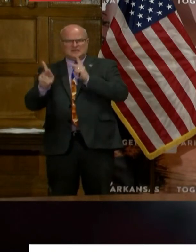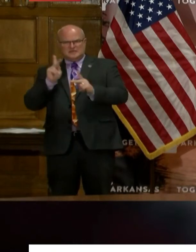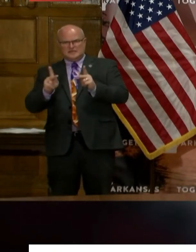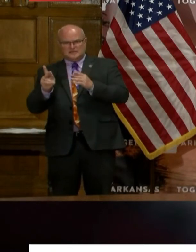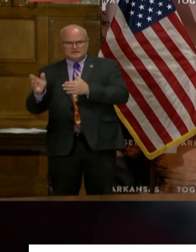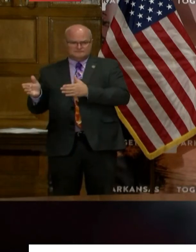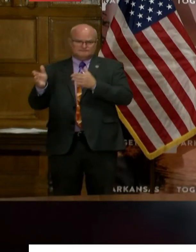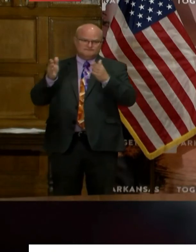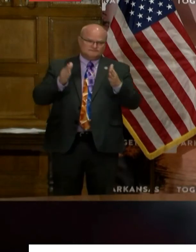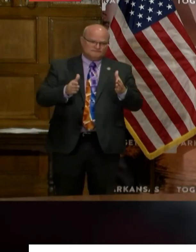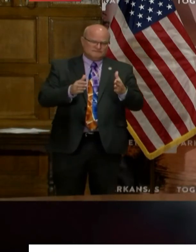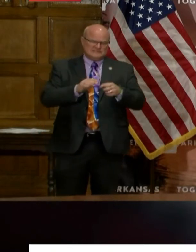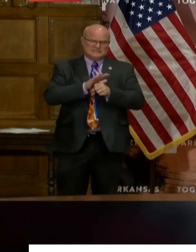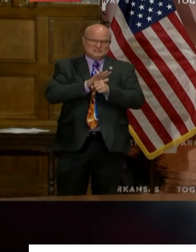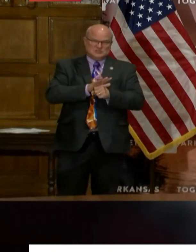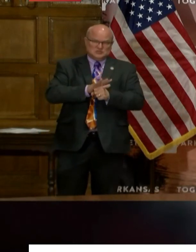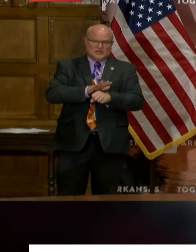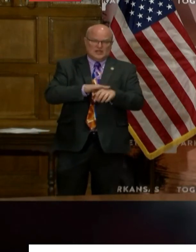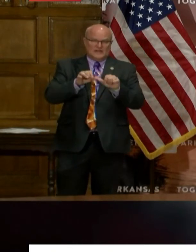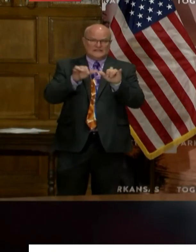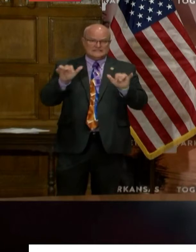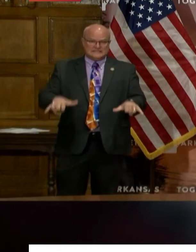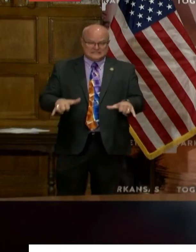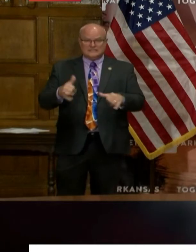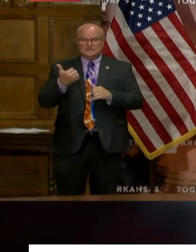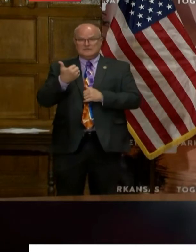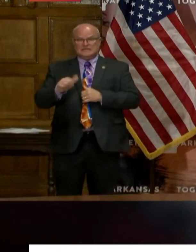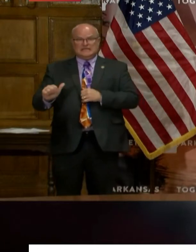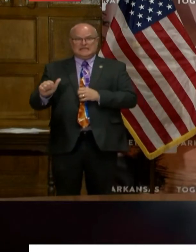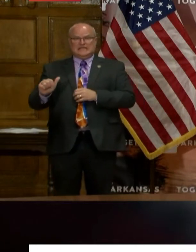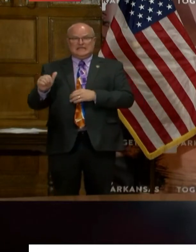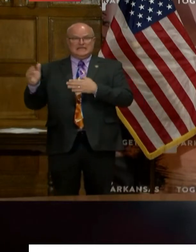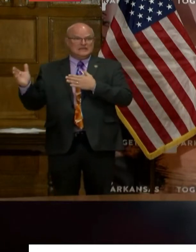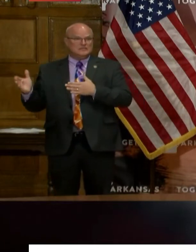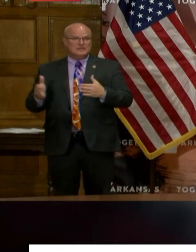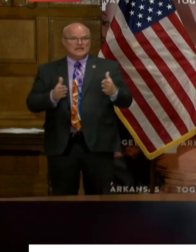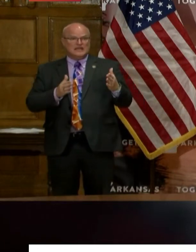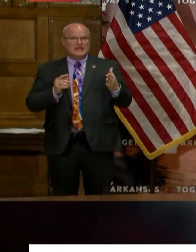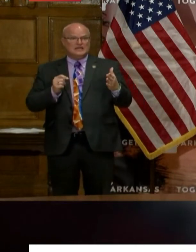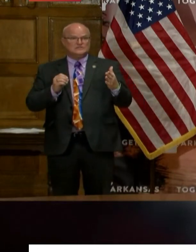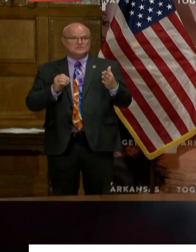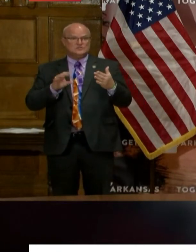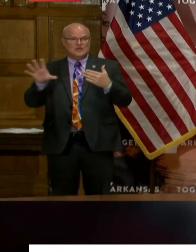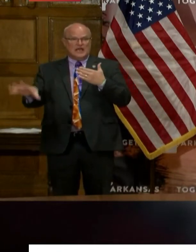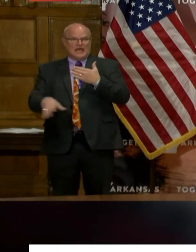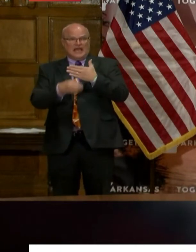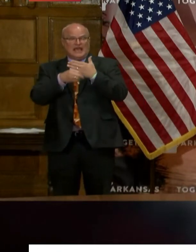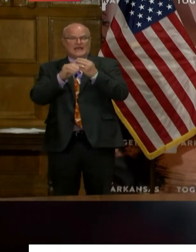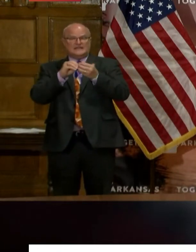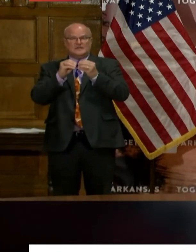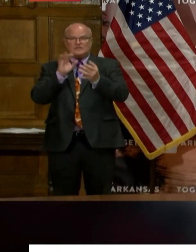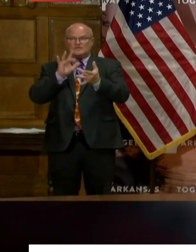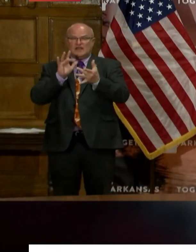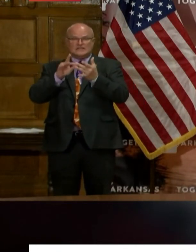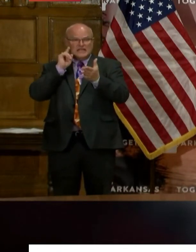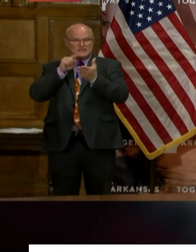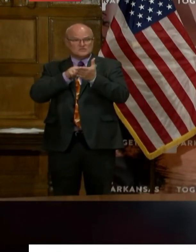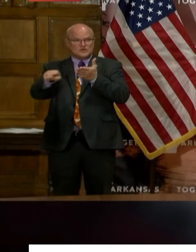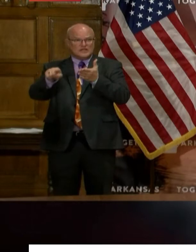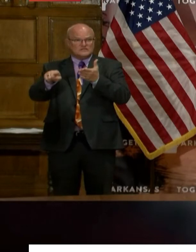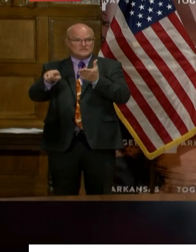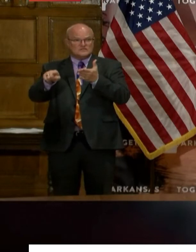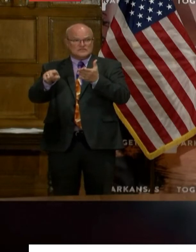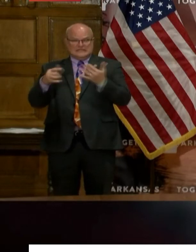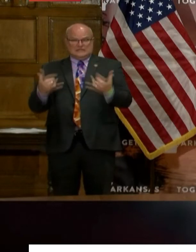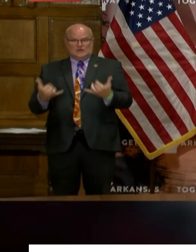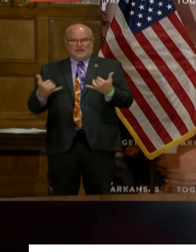obviously there's a strain on the system. Is there any plan to add to the number of contact tracers? And even